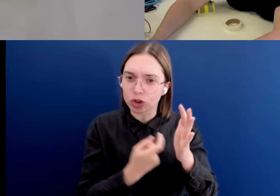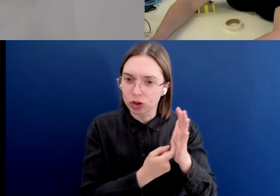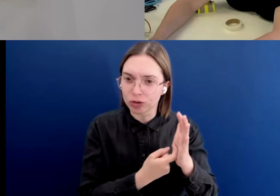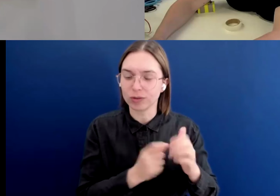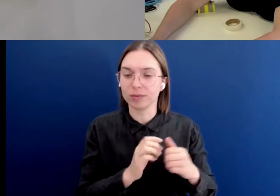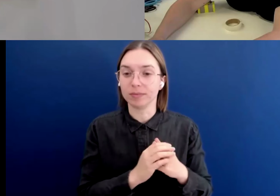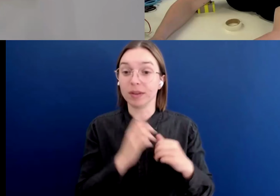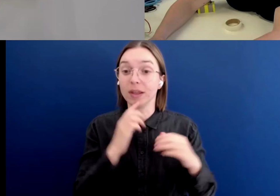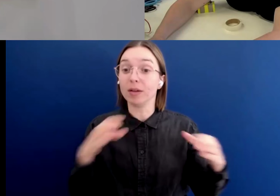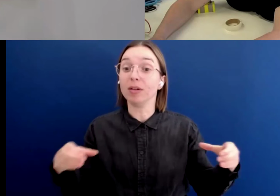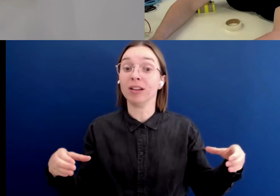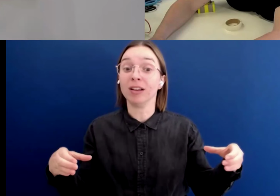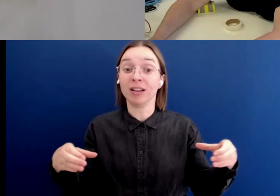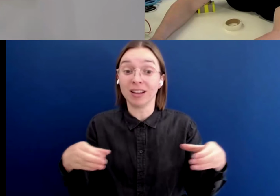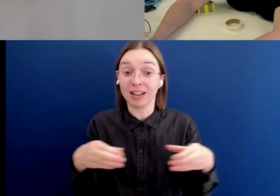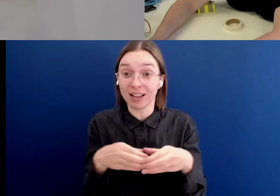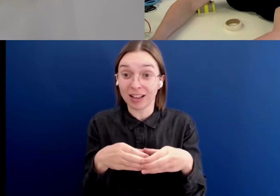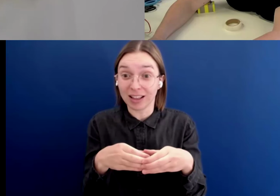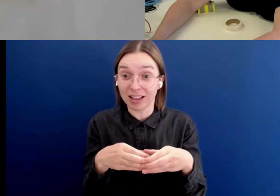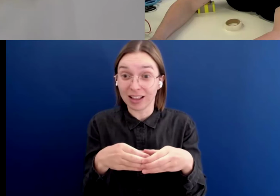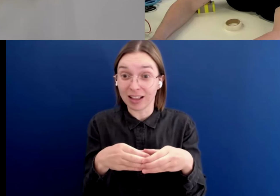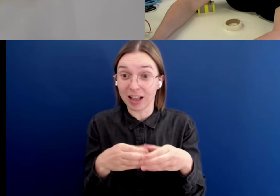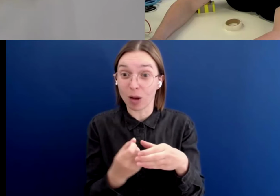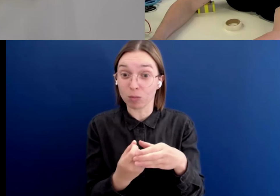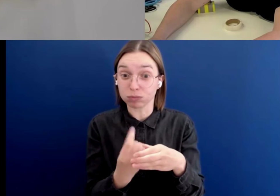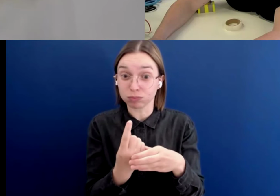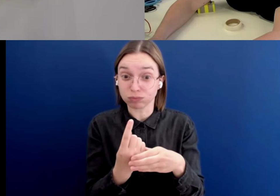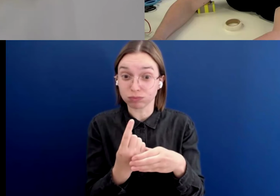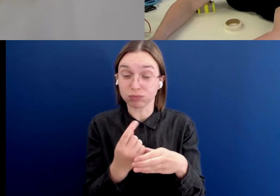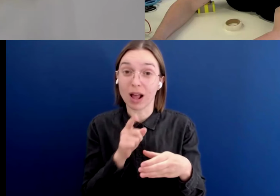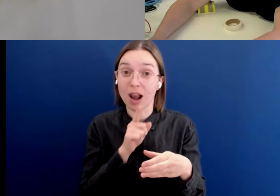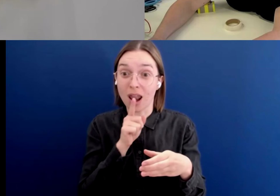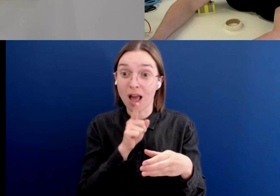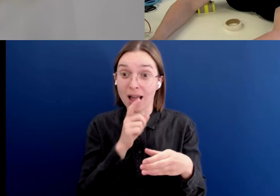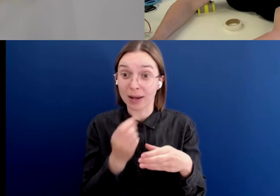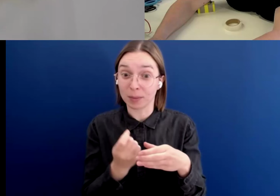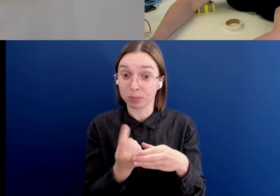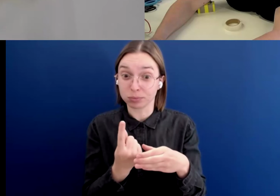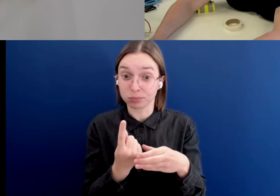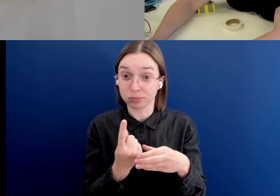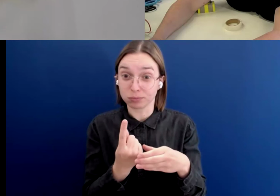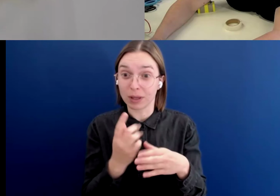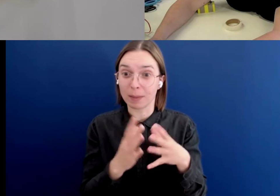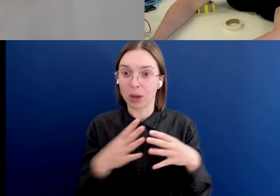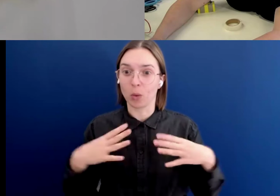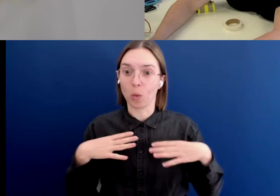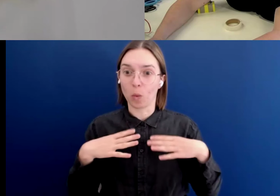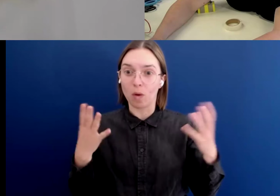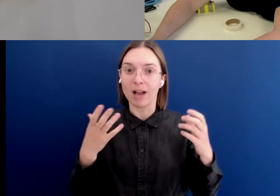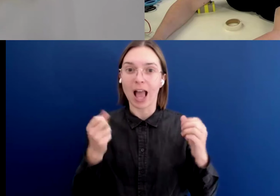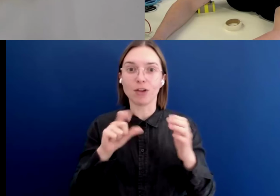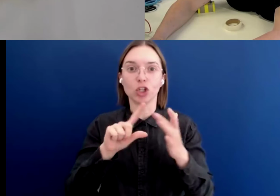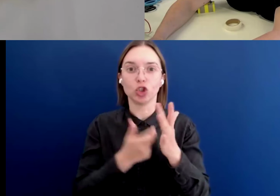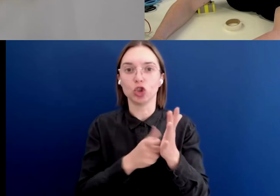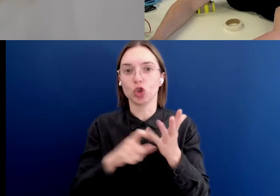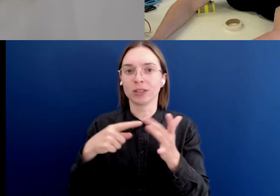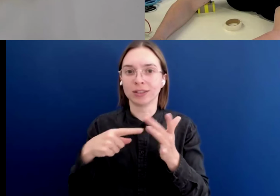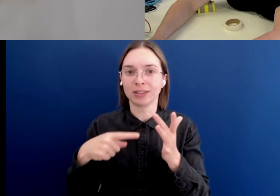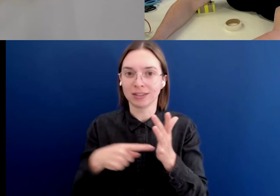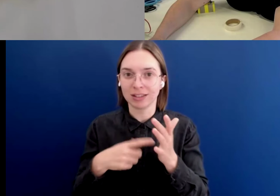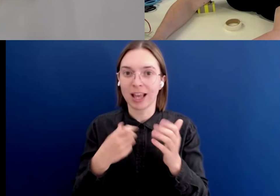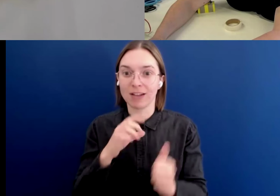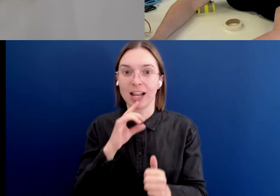Ta-da! That's making a circuit. That's it. That'll set it up right. And with TapeBlocks, that's all you